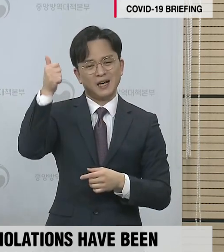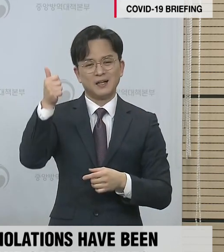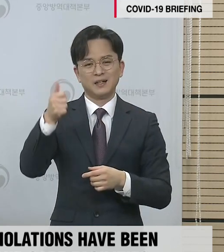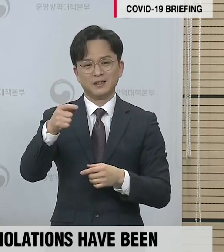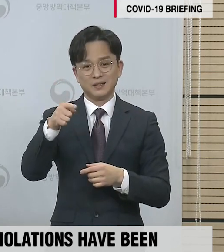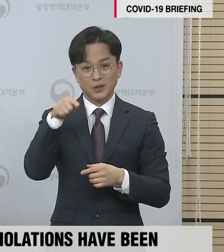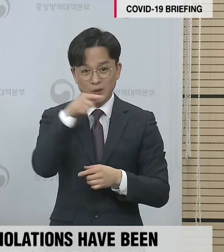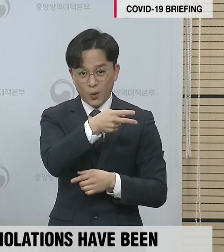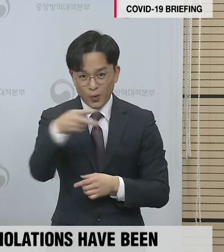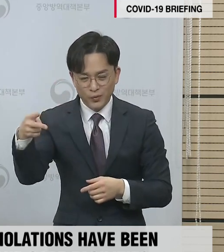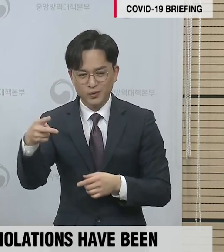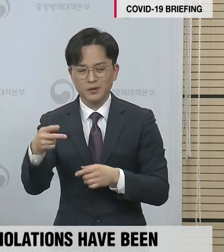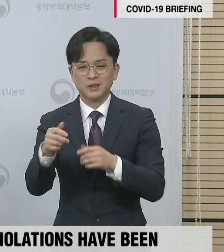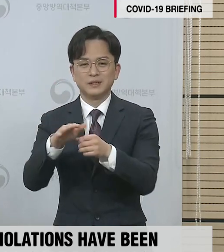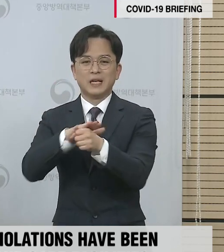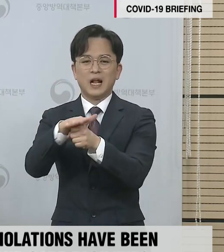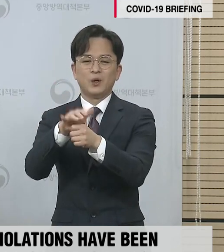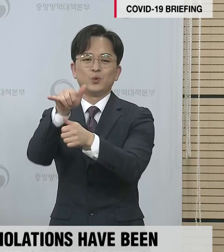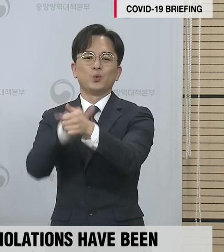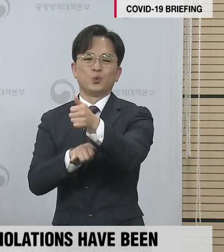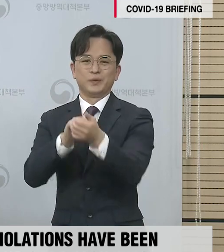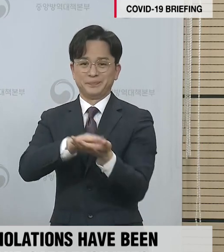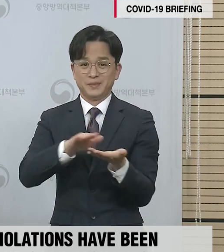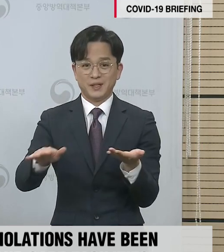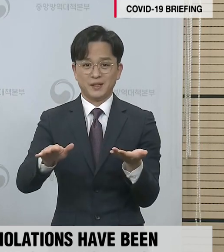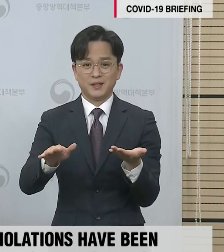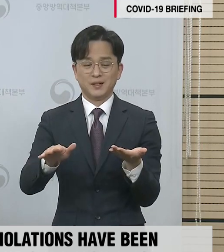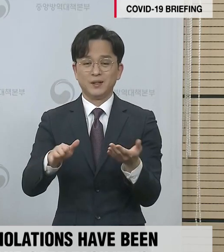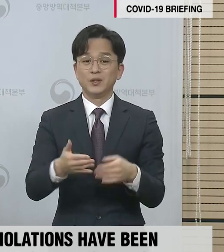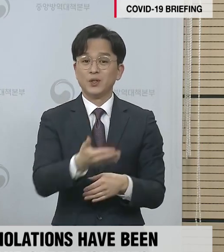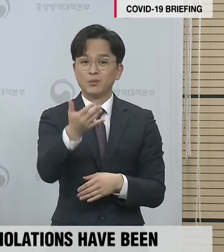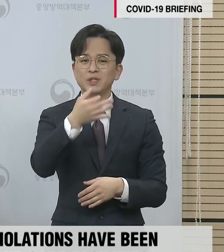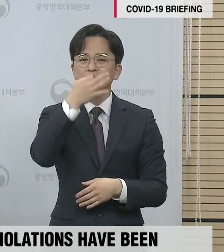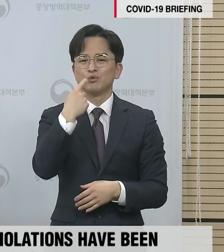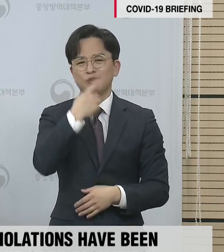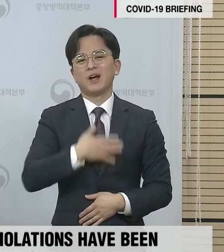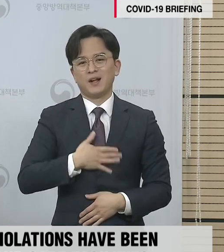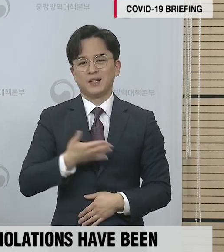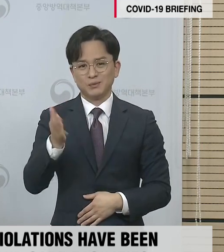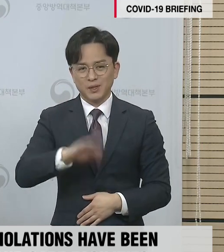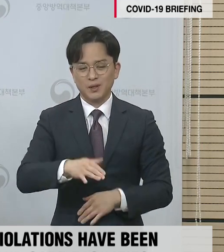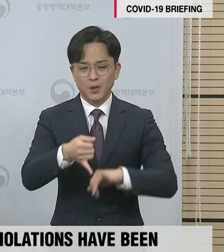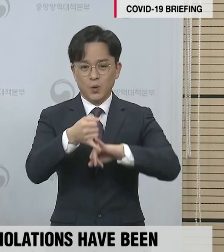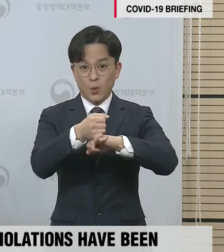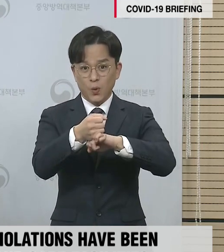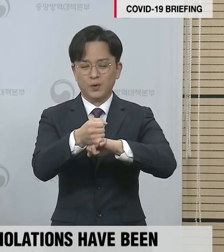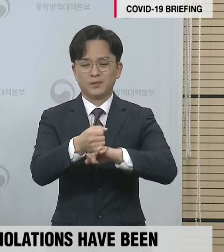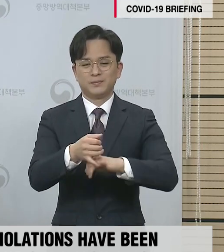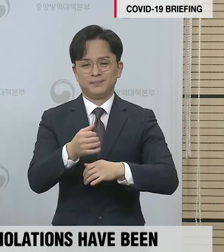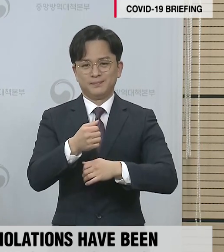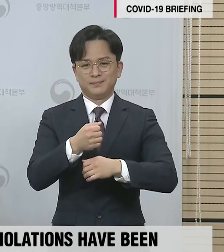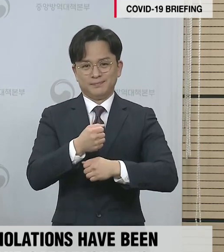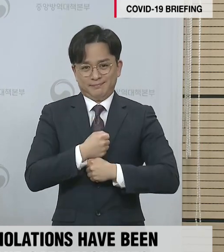and we also keep a social distance and healthy distance. It is very difficult. However, we ask for